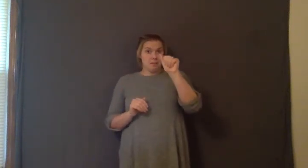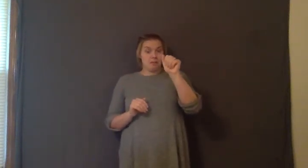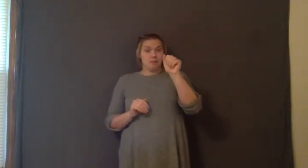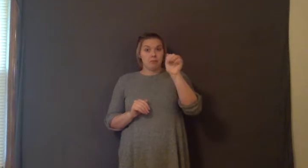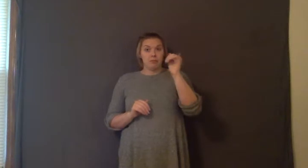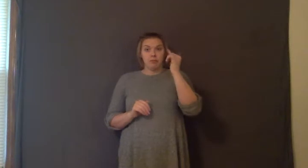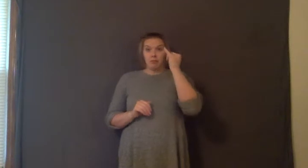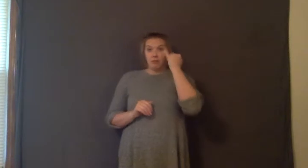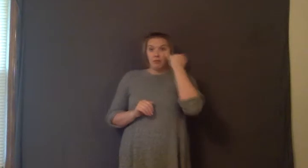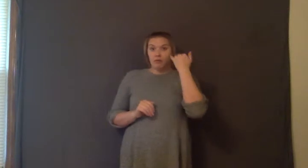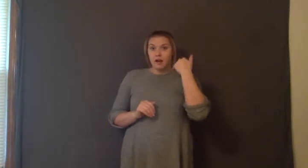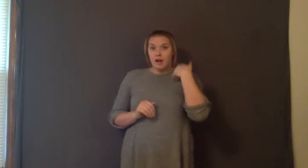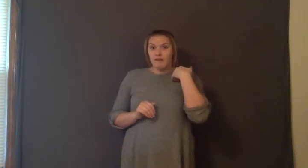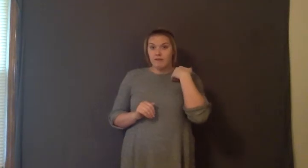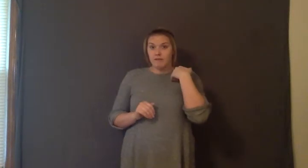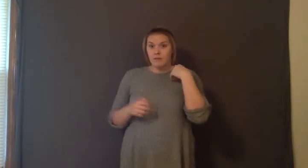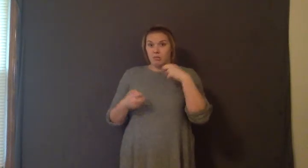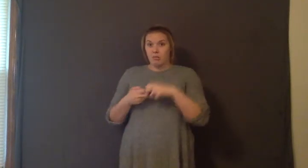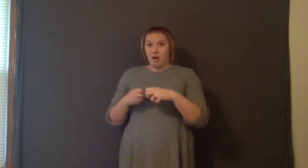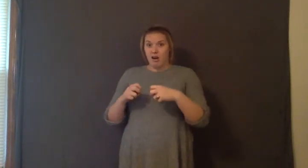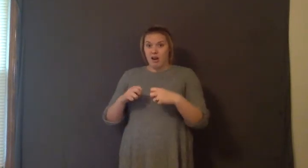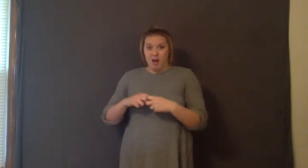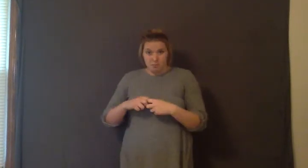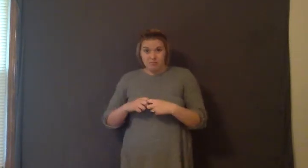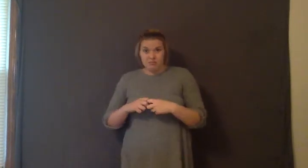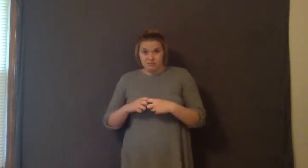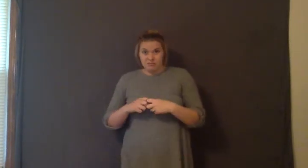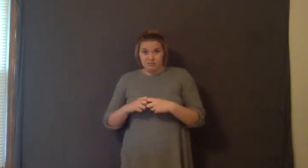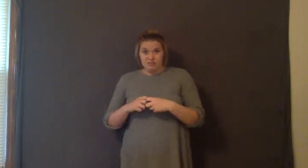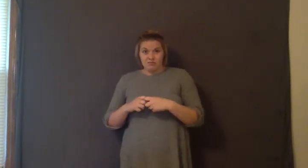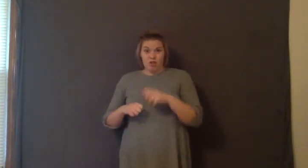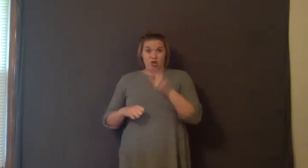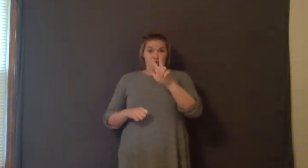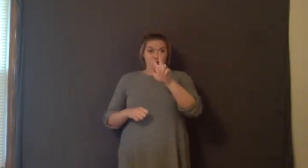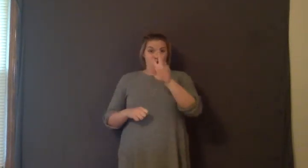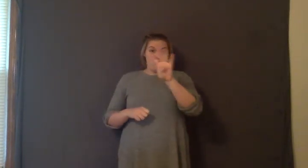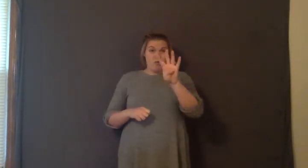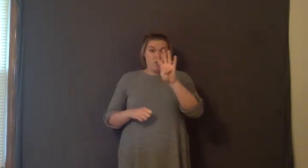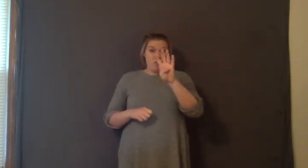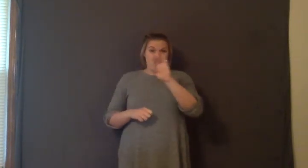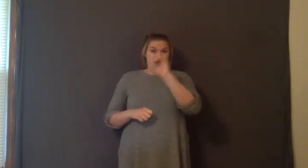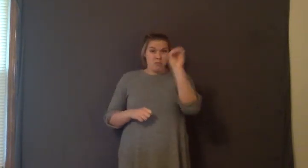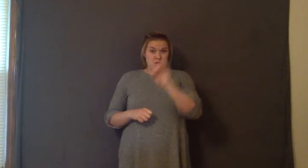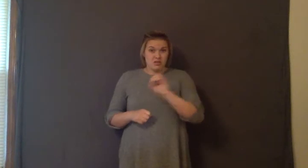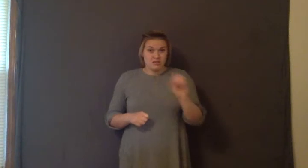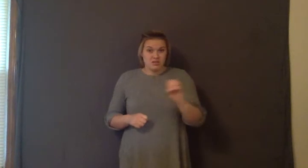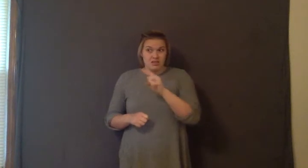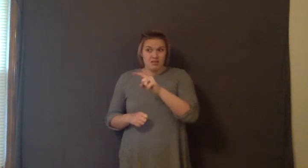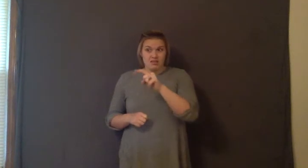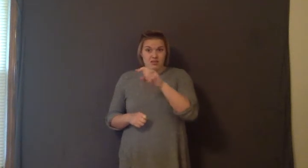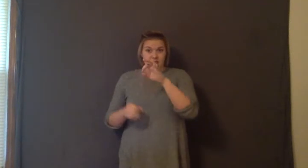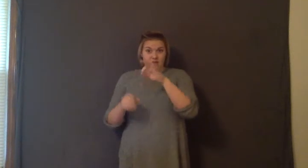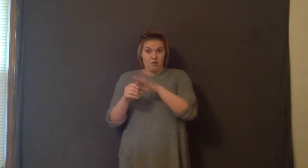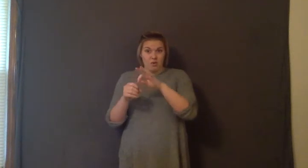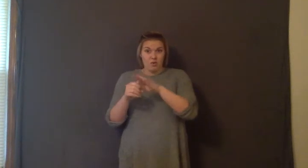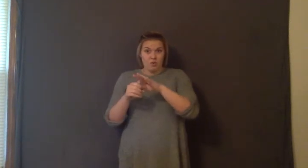conviction. Right now in Alabama, 34% of the black male population has permanently lost the right to vote. We're actually projecting in